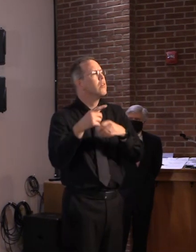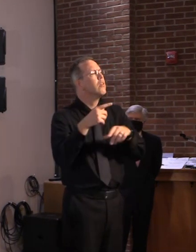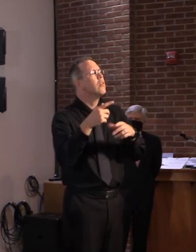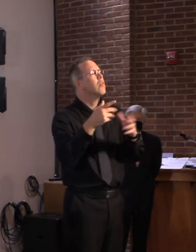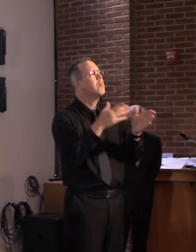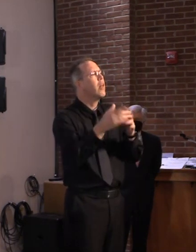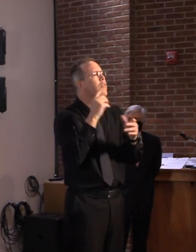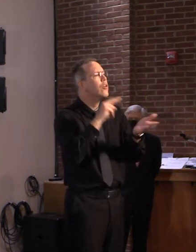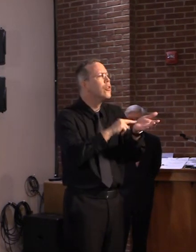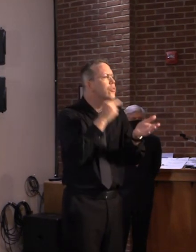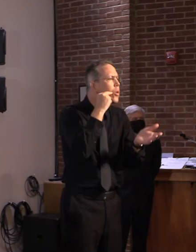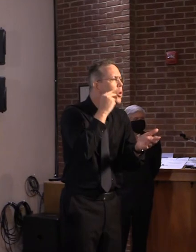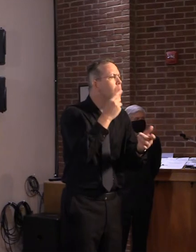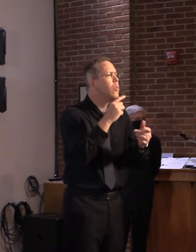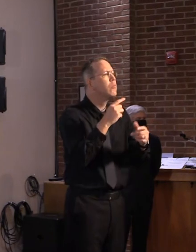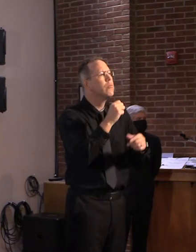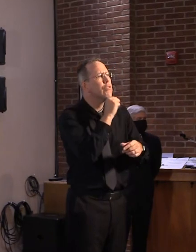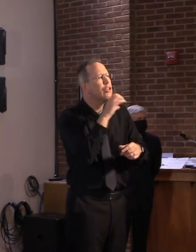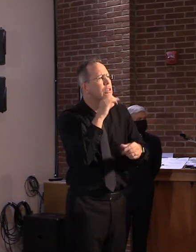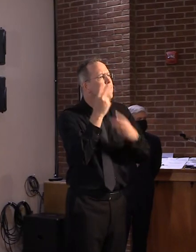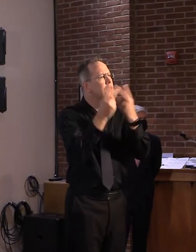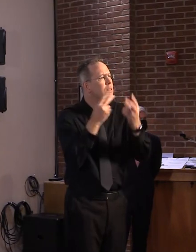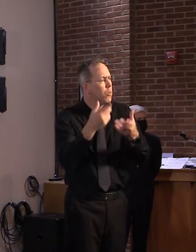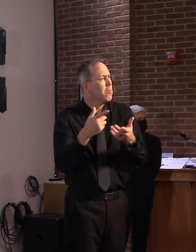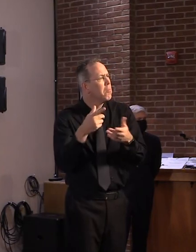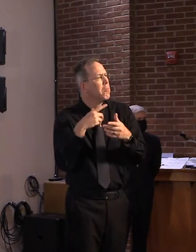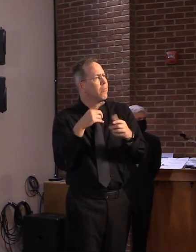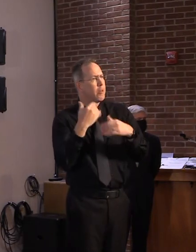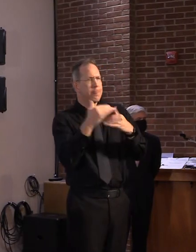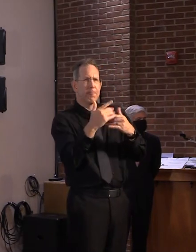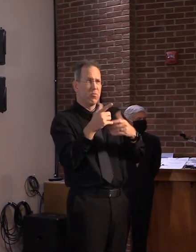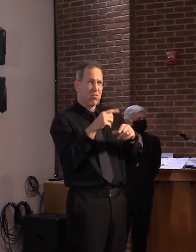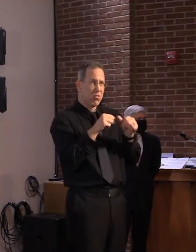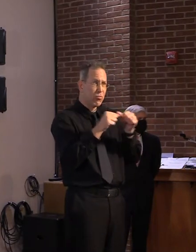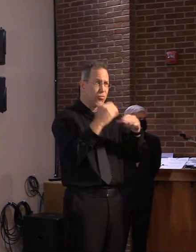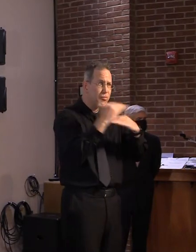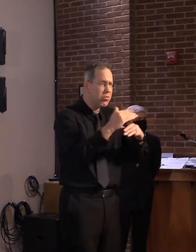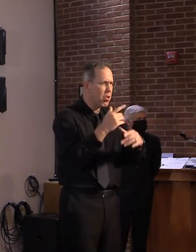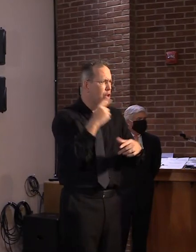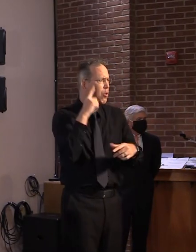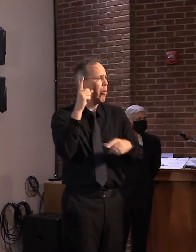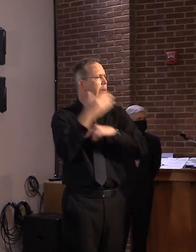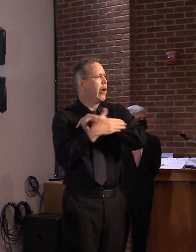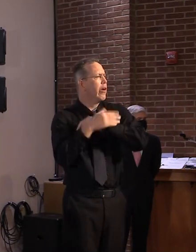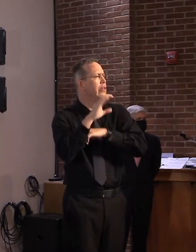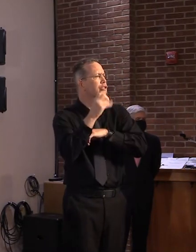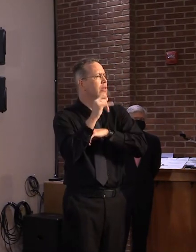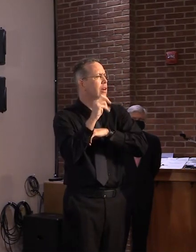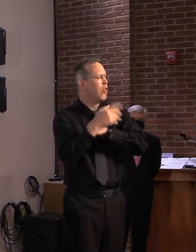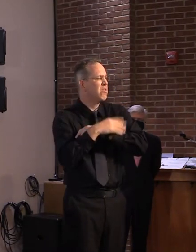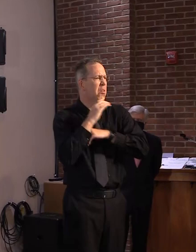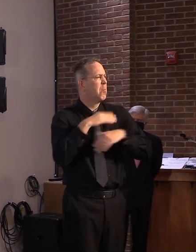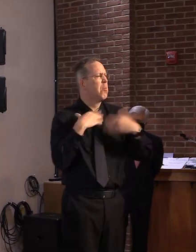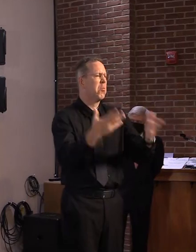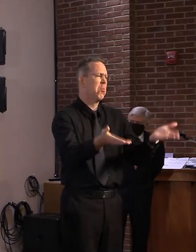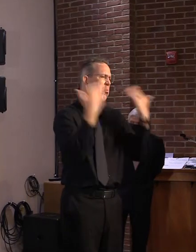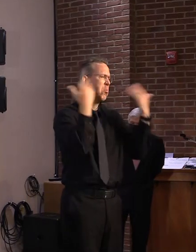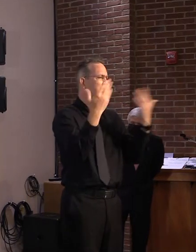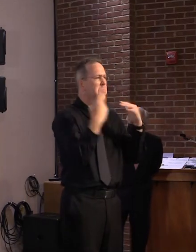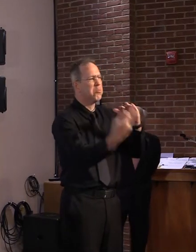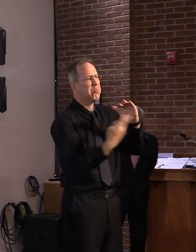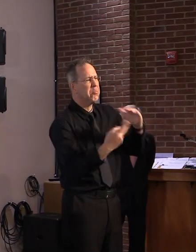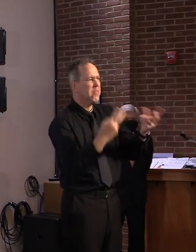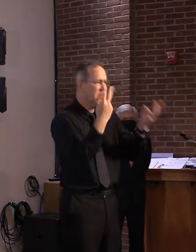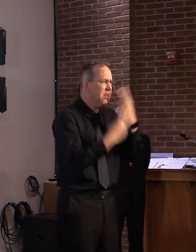I think I'll see you on Wednesday again here, and that's when we have some news about those facilities. Thank